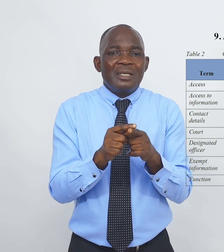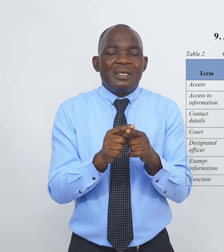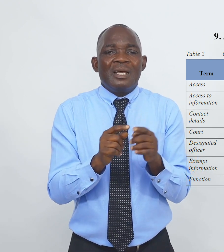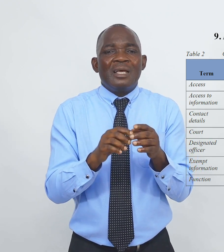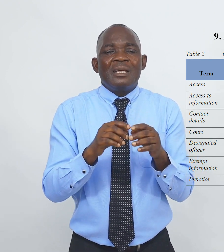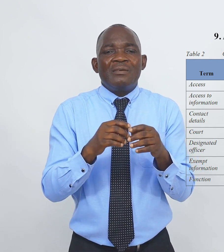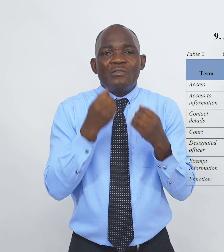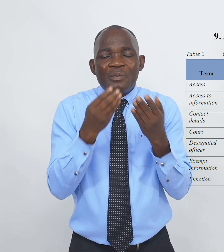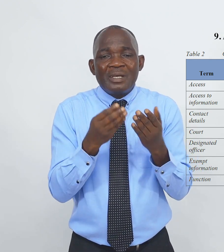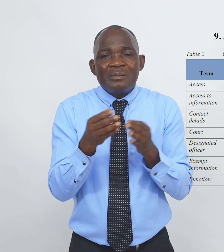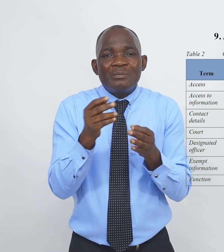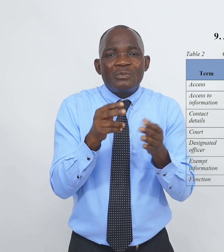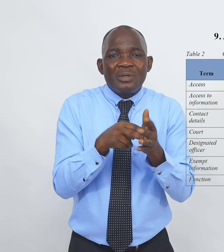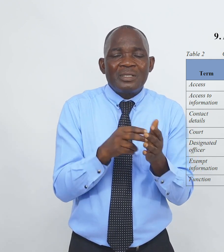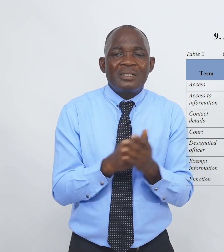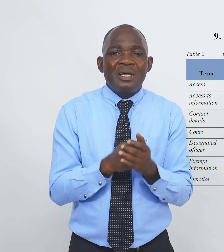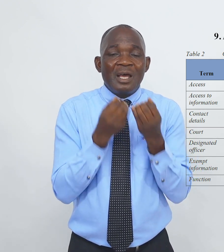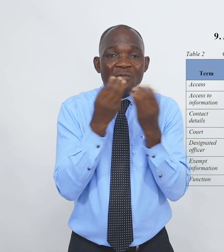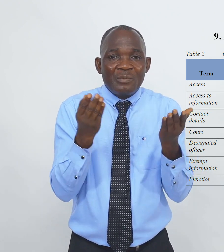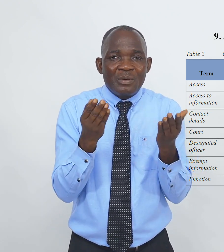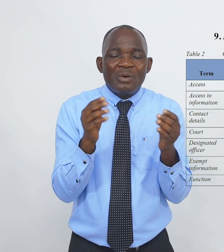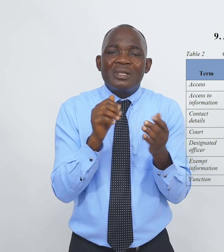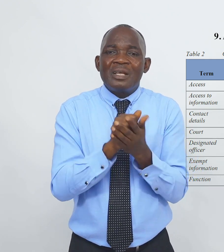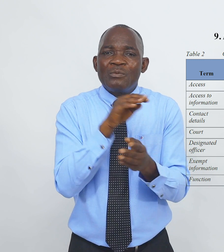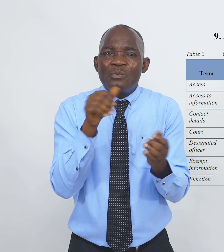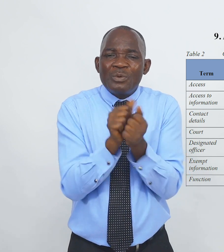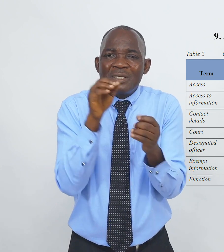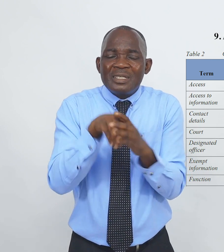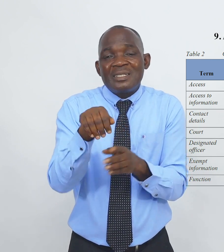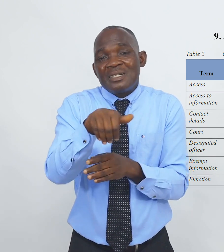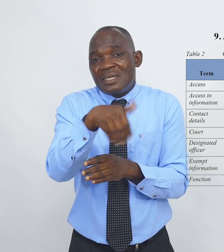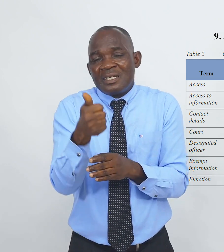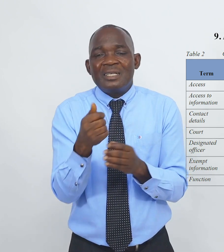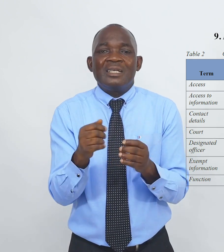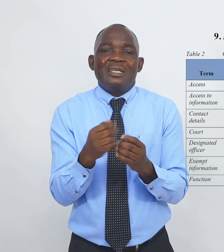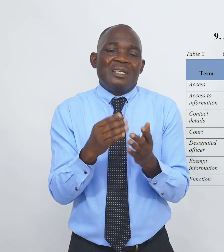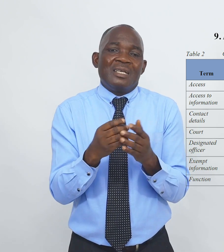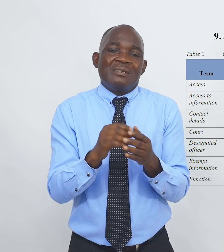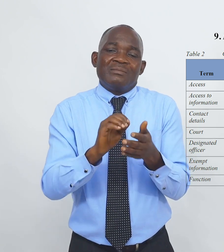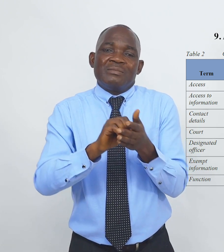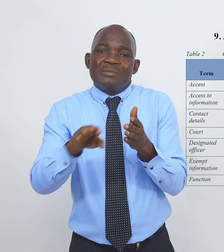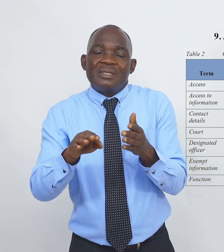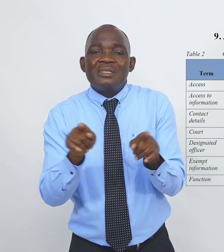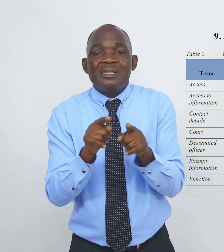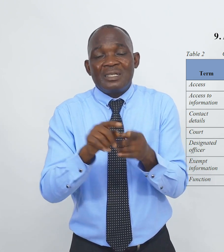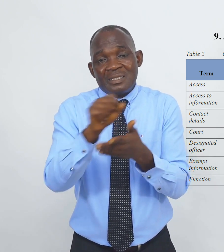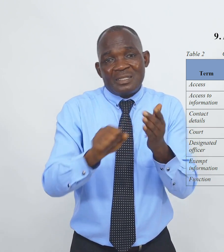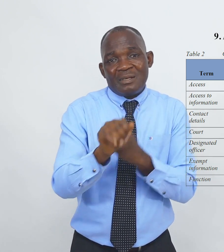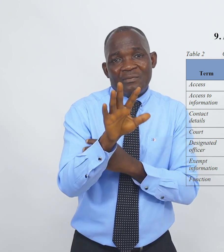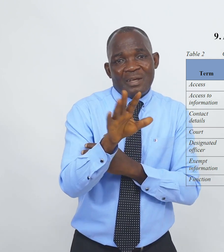information. Definition. Information which falls within any of the exemptions specified in sections 5 to 16 of